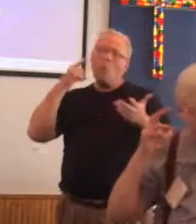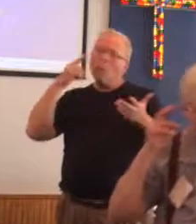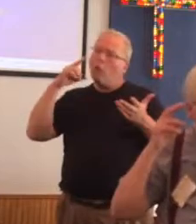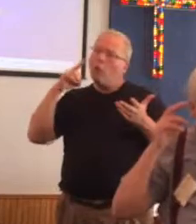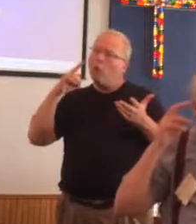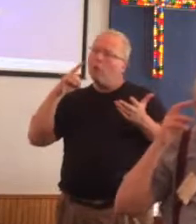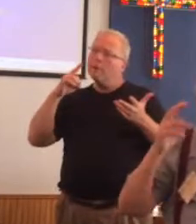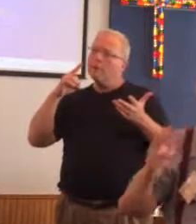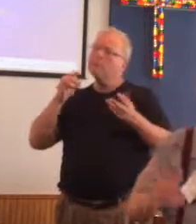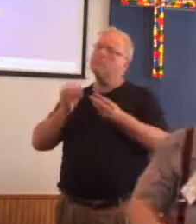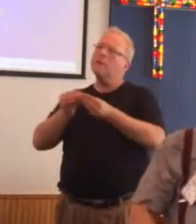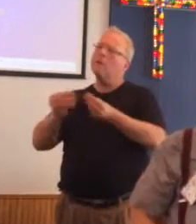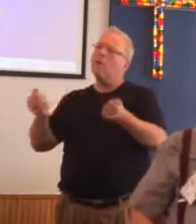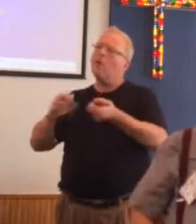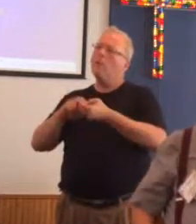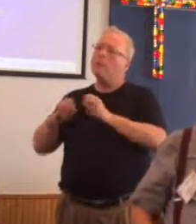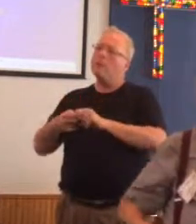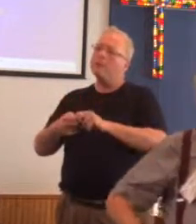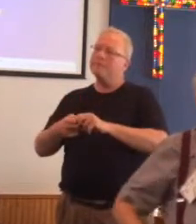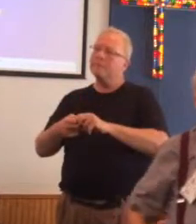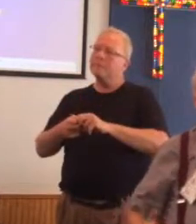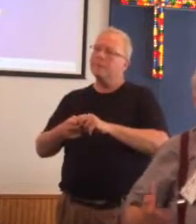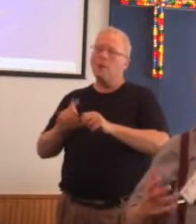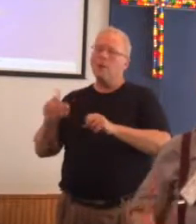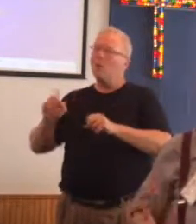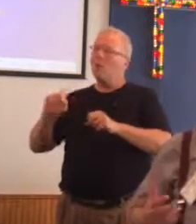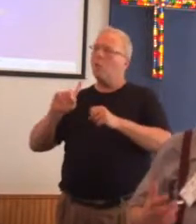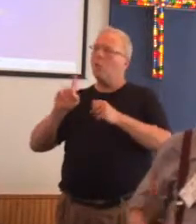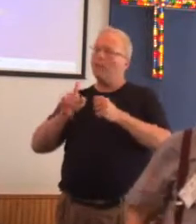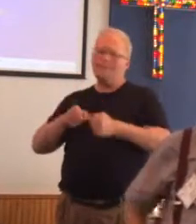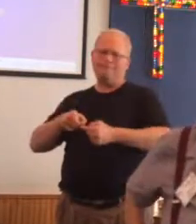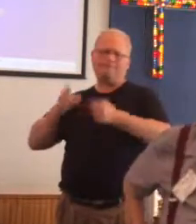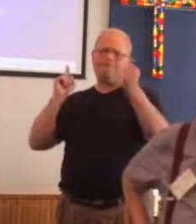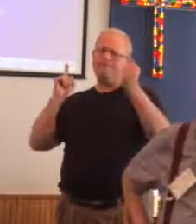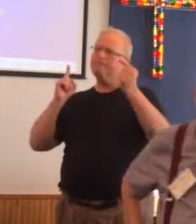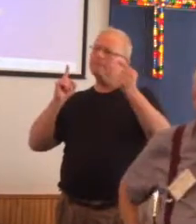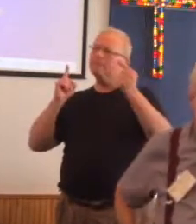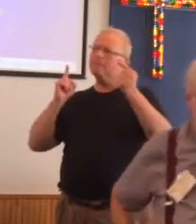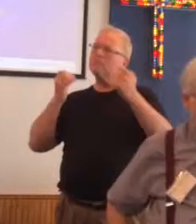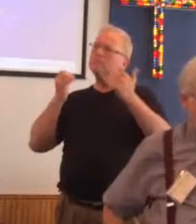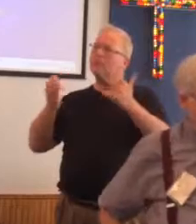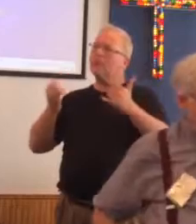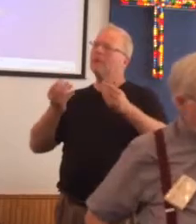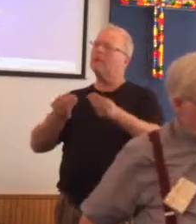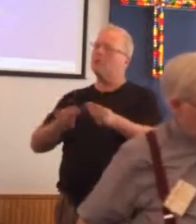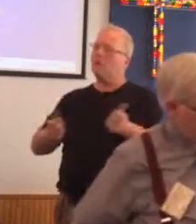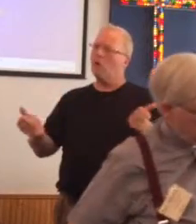Or we have to go back to a place that just feels familiar.